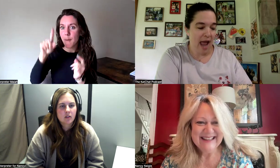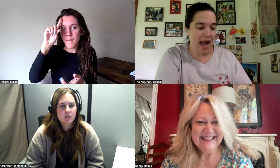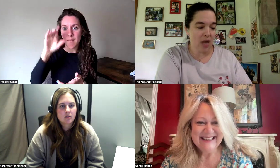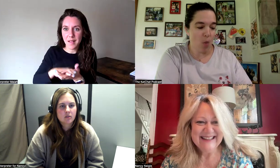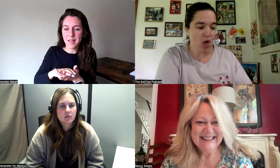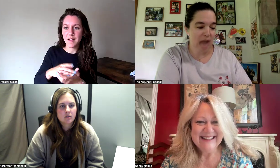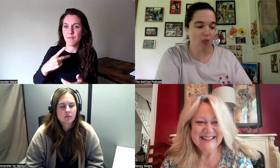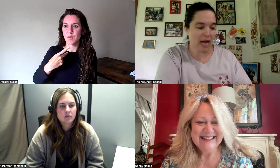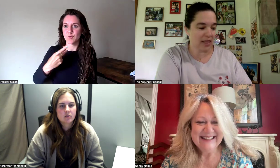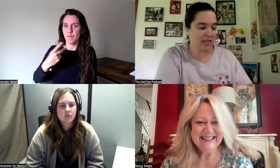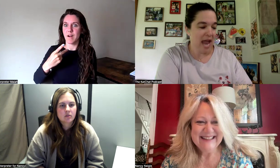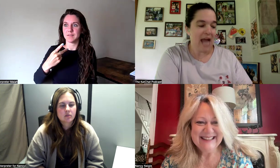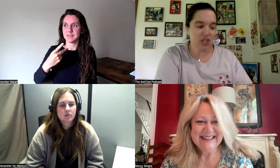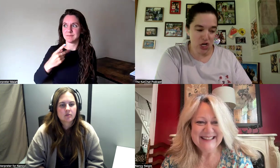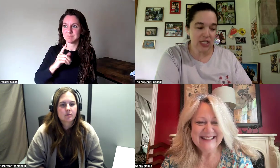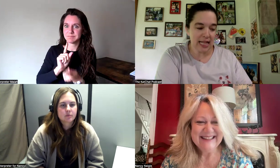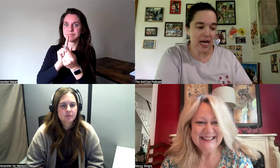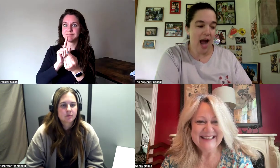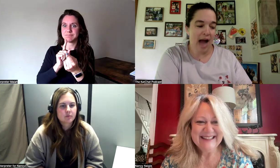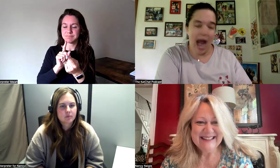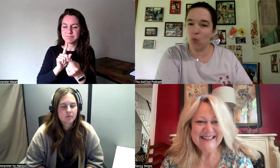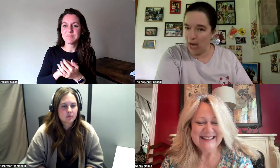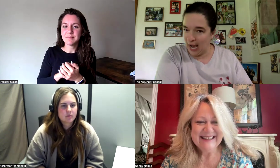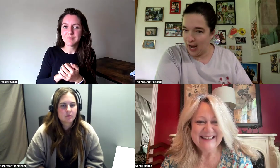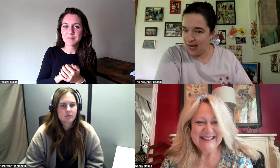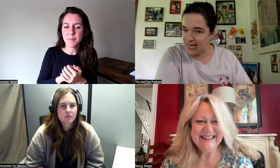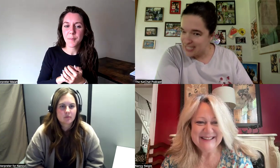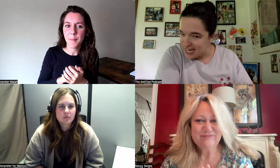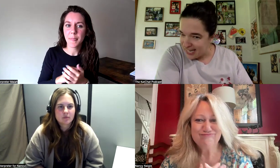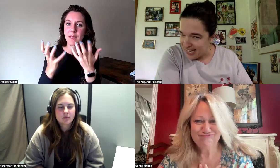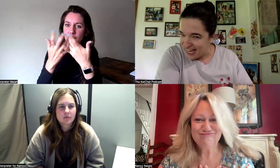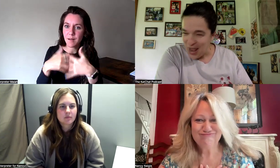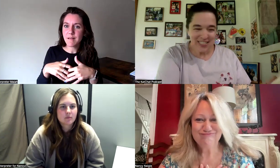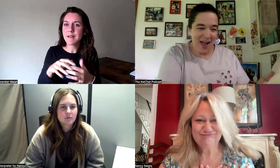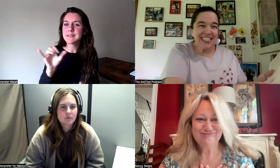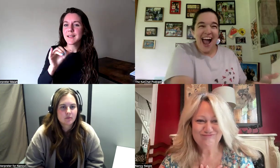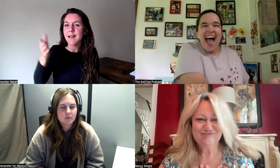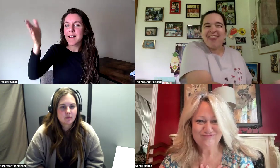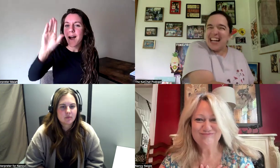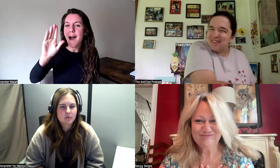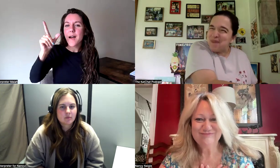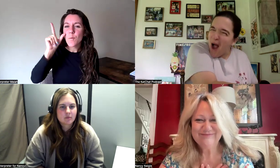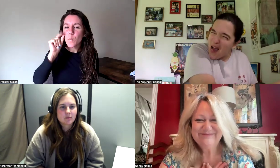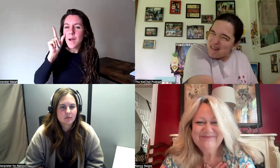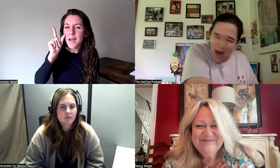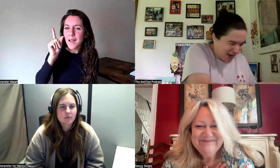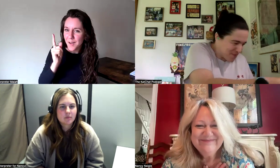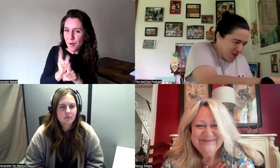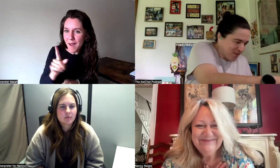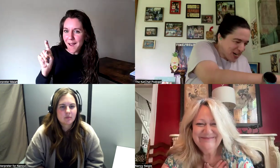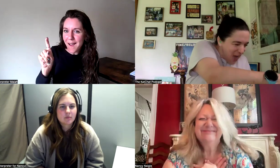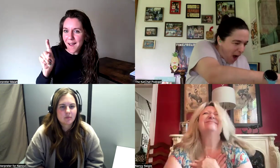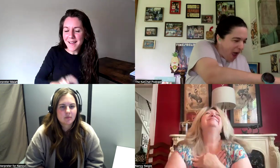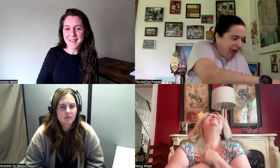paths and it worked out like that. It's certainly a God wink, is it? That's from a